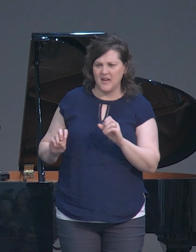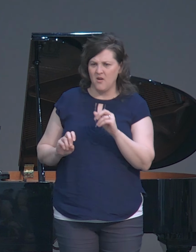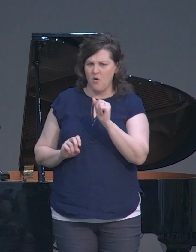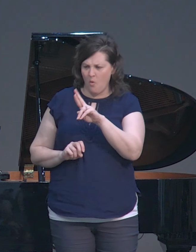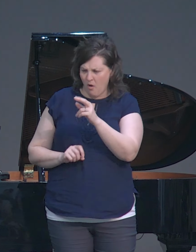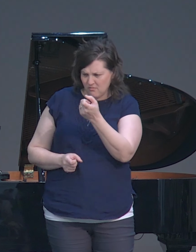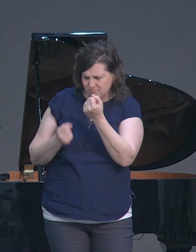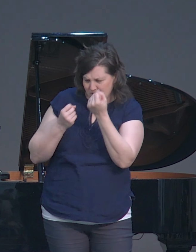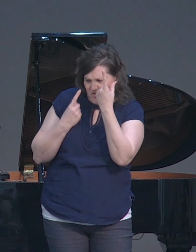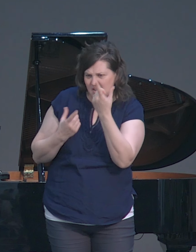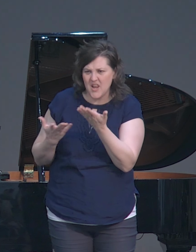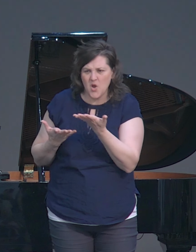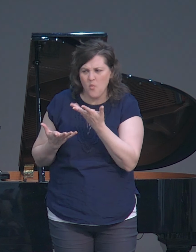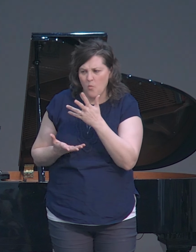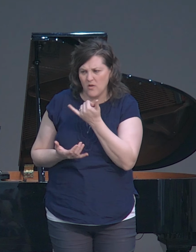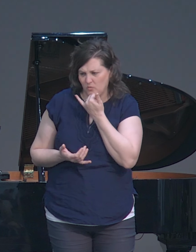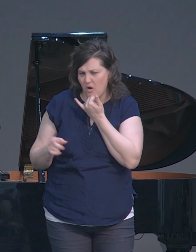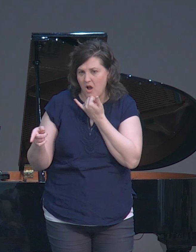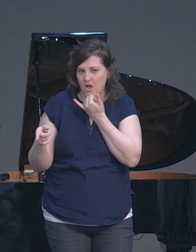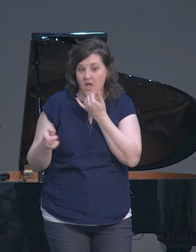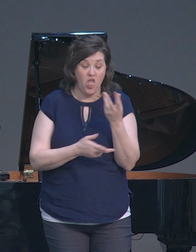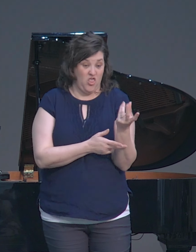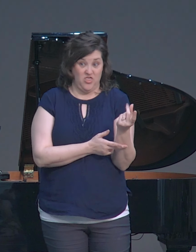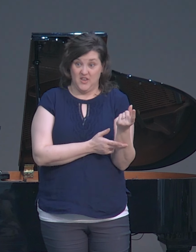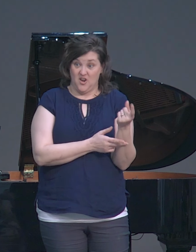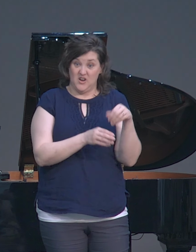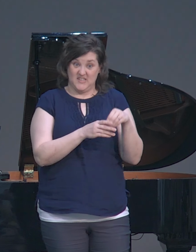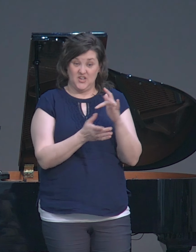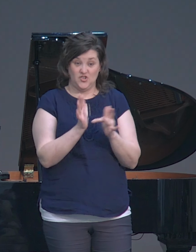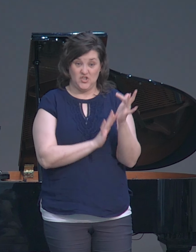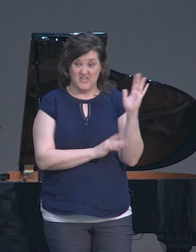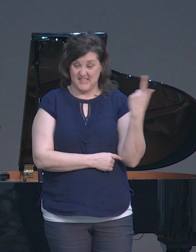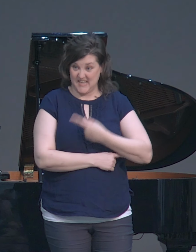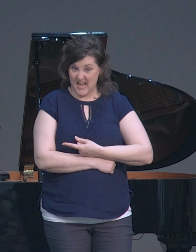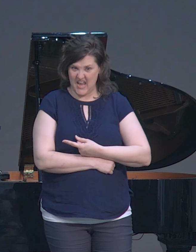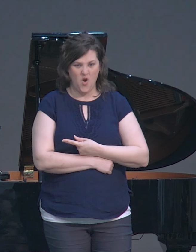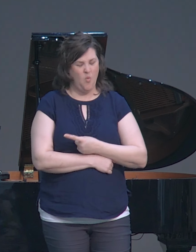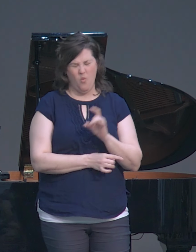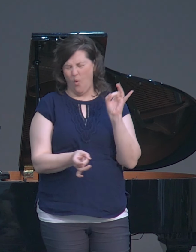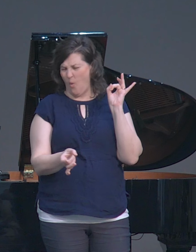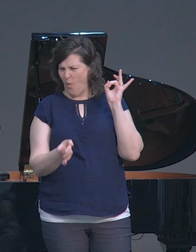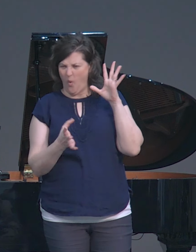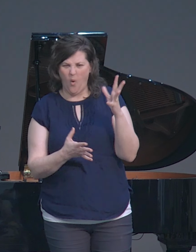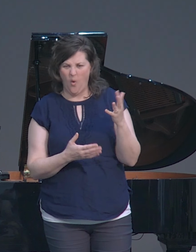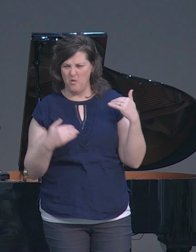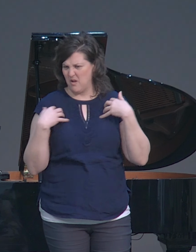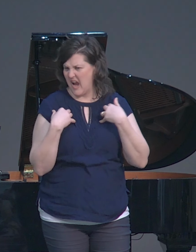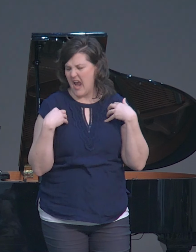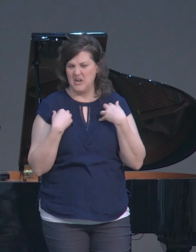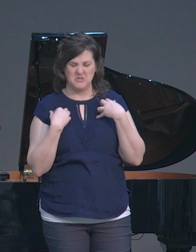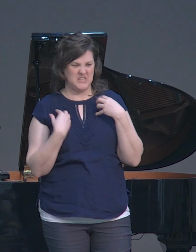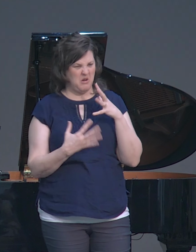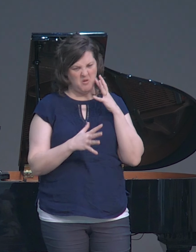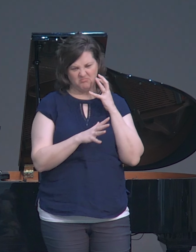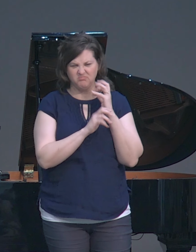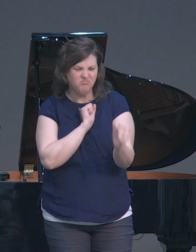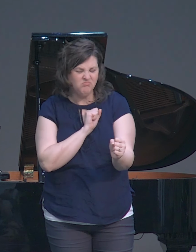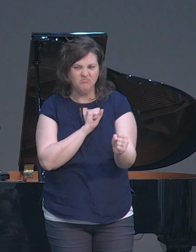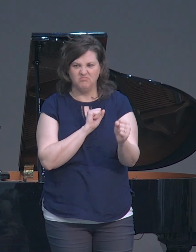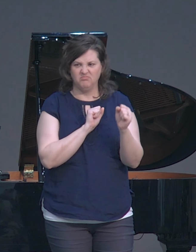discernment. By the way, dogs in Jesus' day were far from cuddly. They were awful. They were ragged. They were rough, hated, scavenging